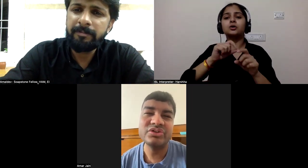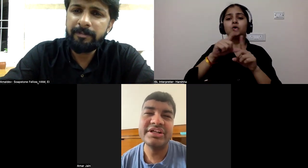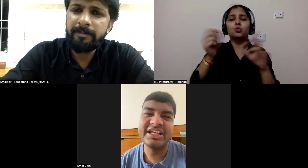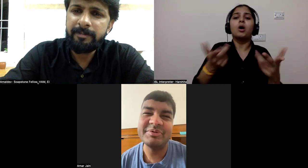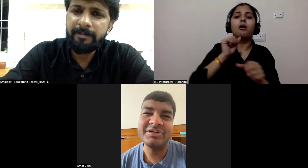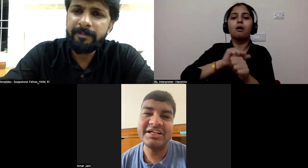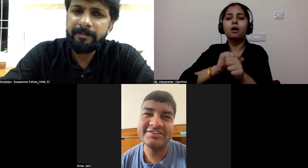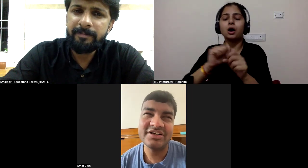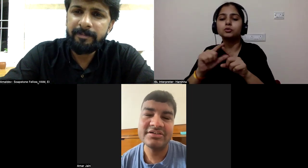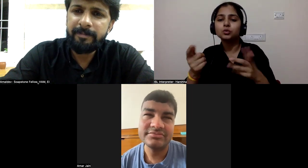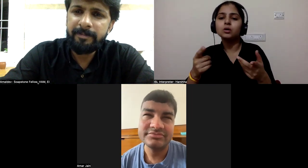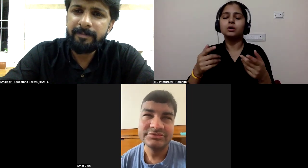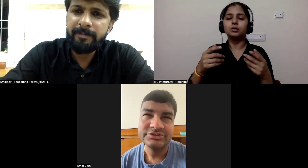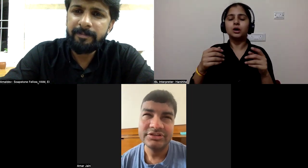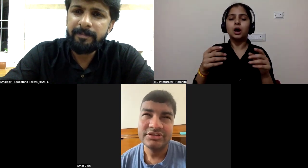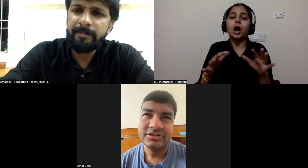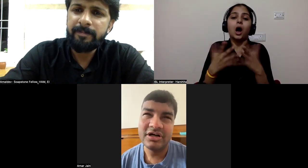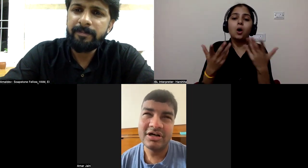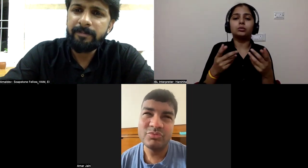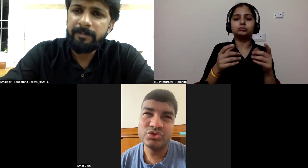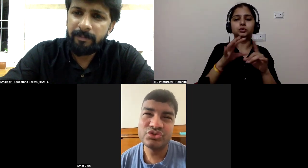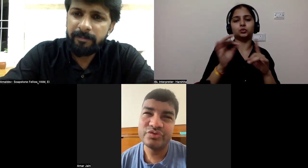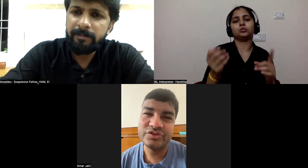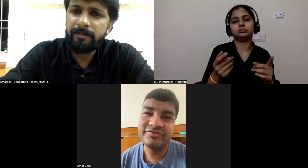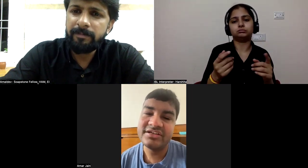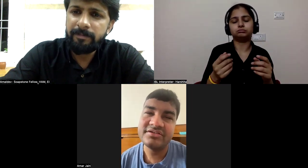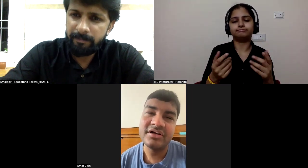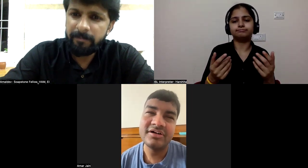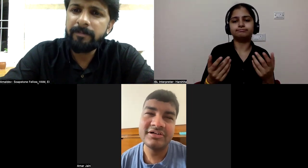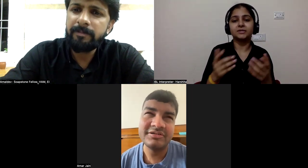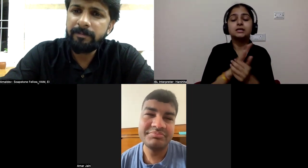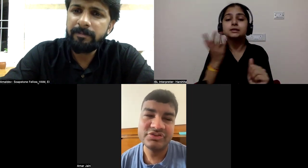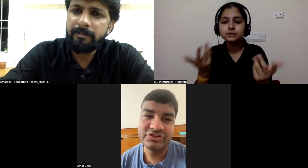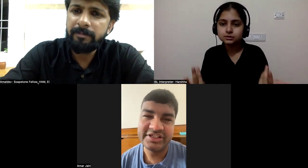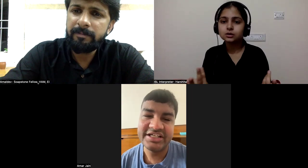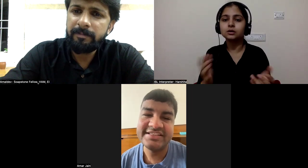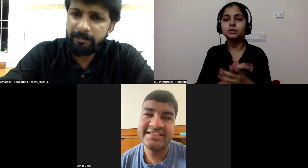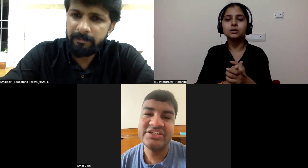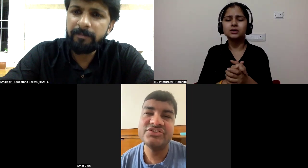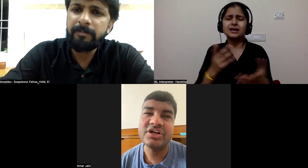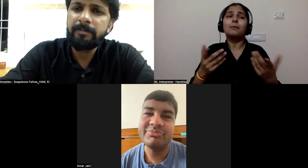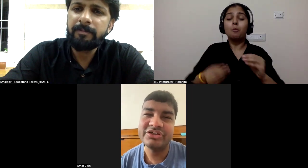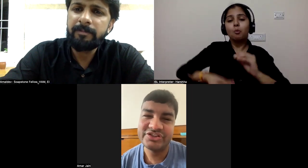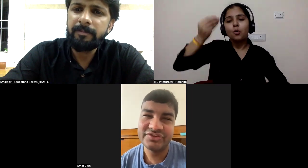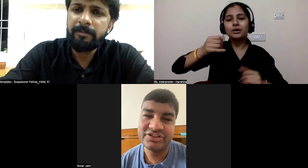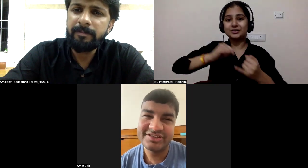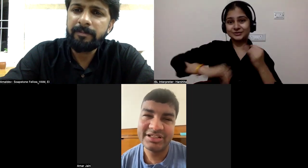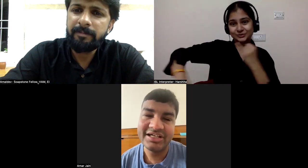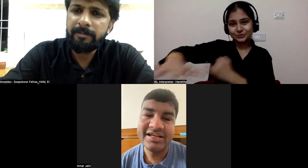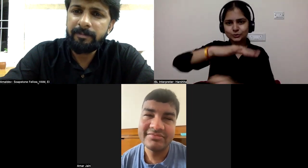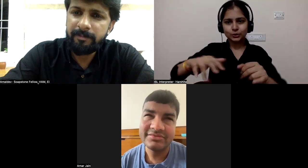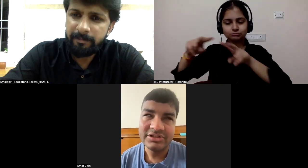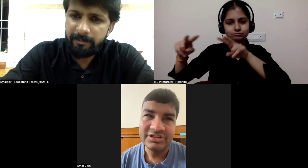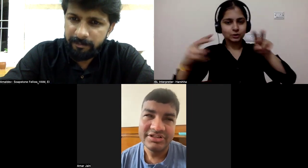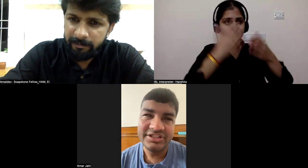or what their capabilities are. Most often, when society sees a person with a